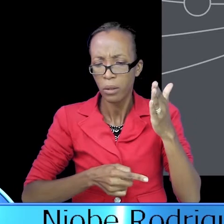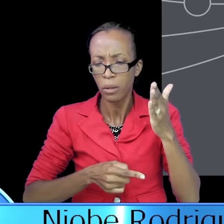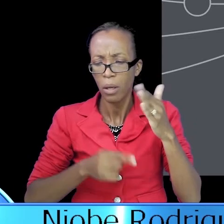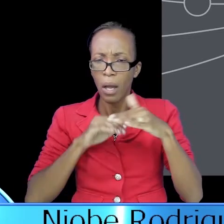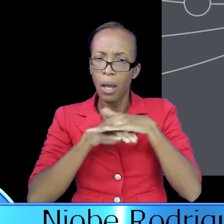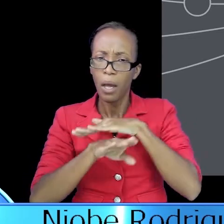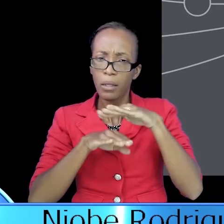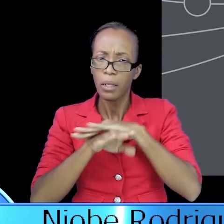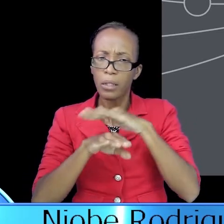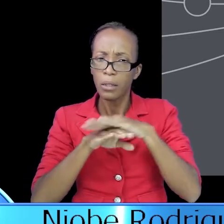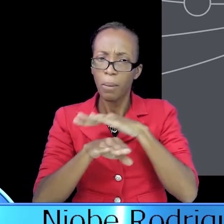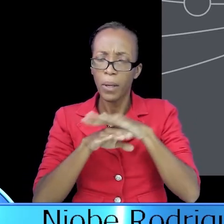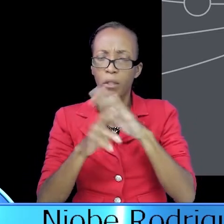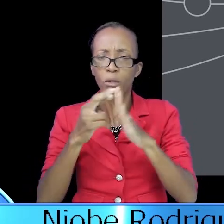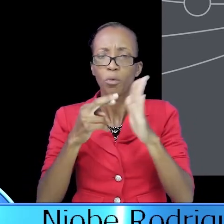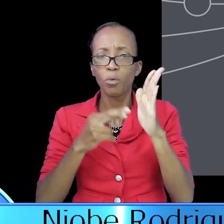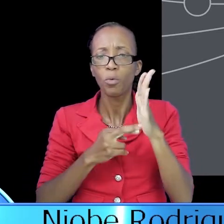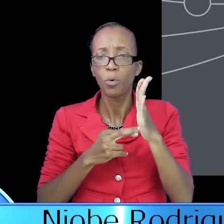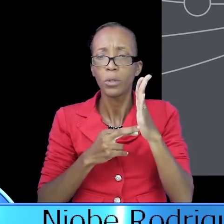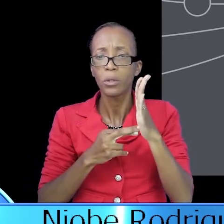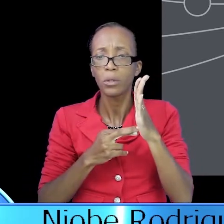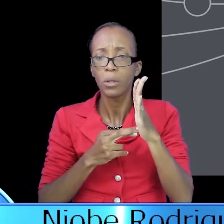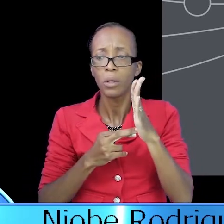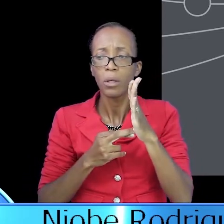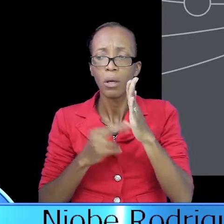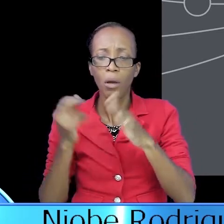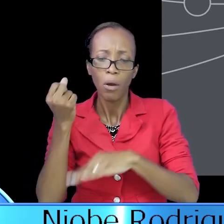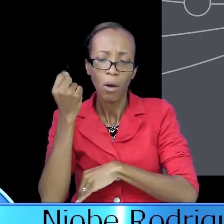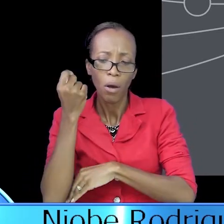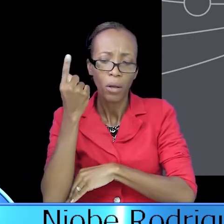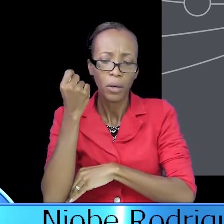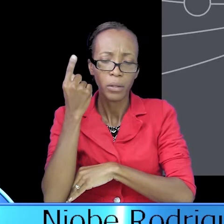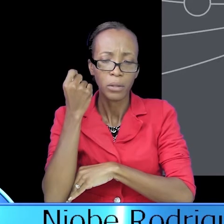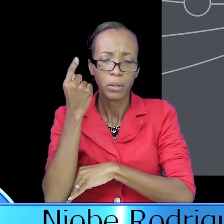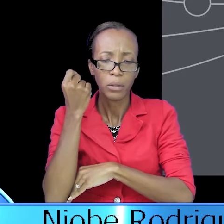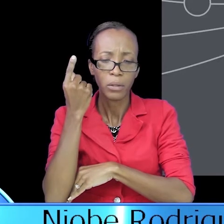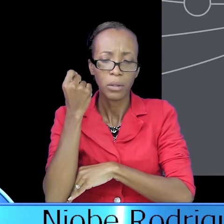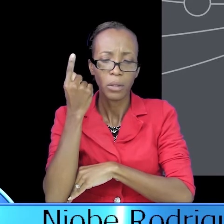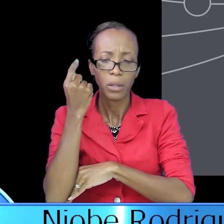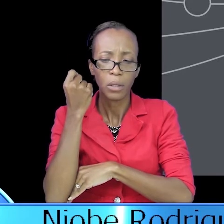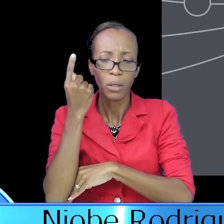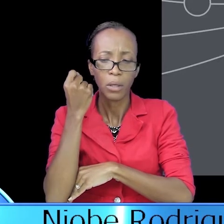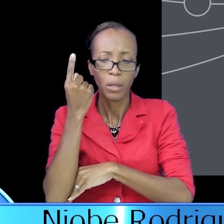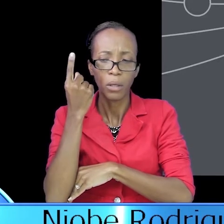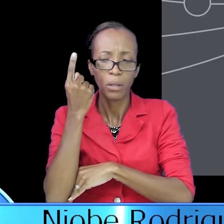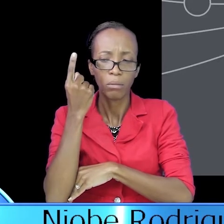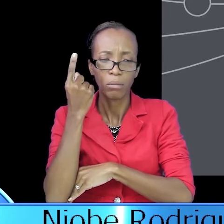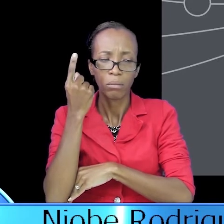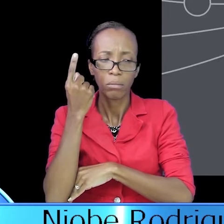the standards and the assistive technologies. The second course goes into very deeply into